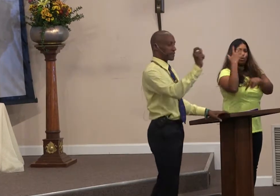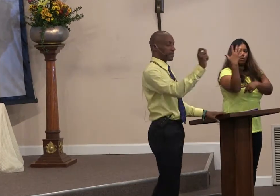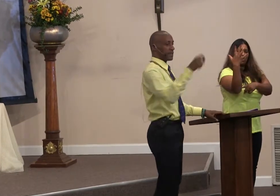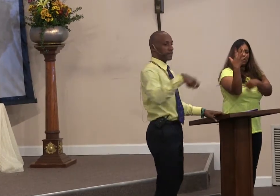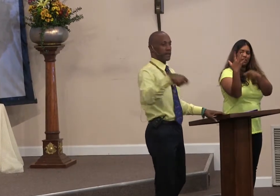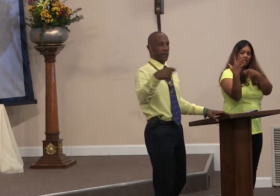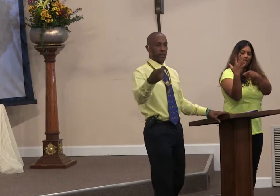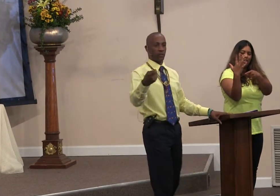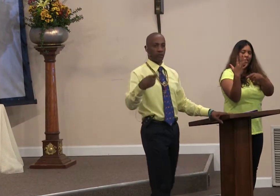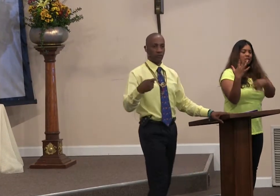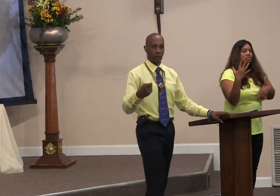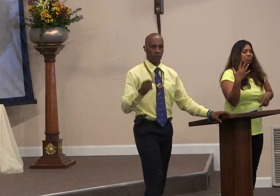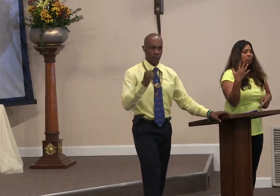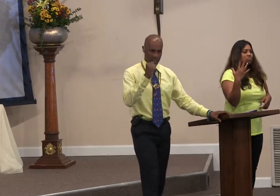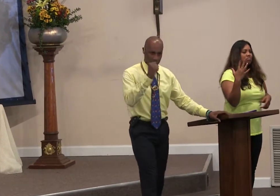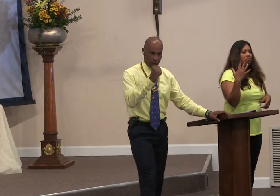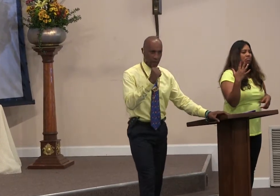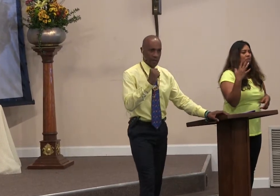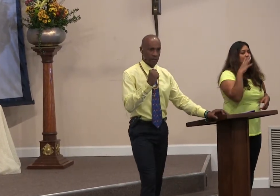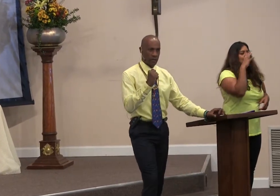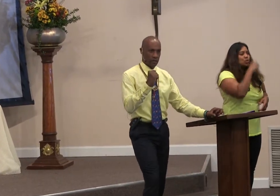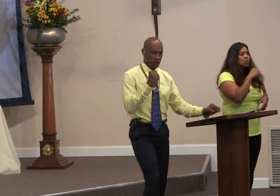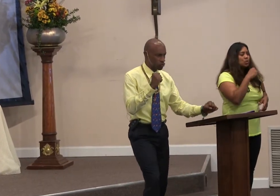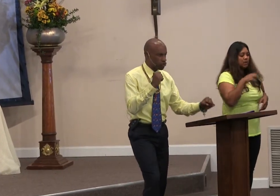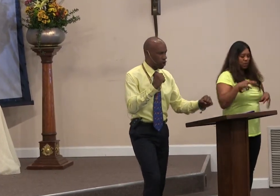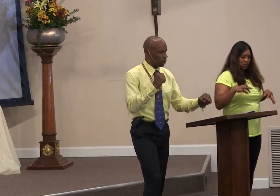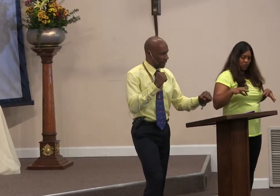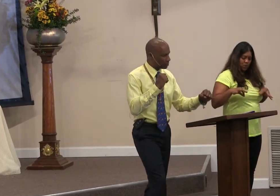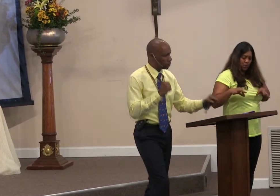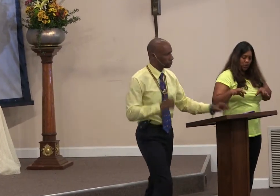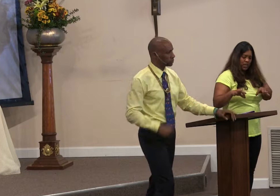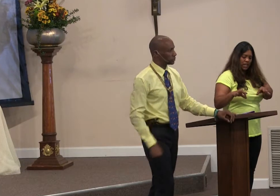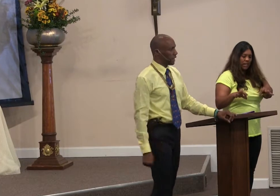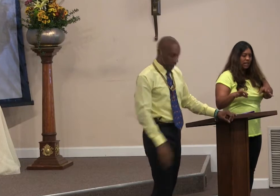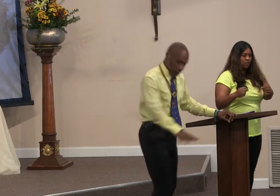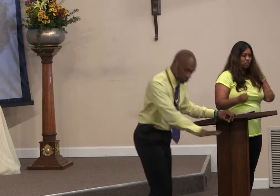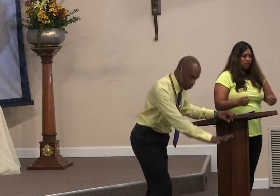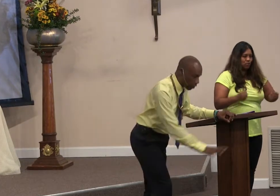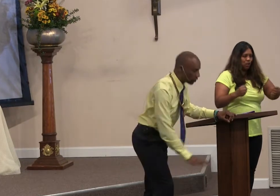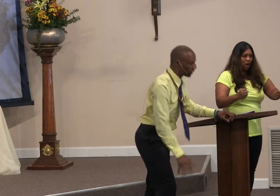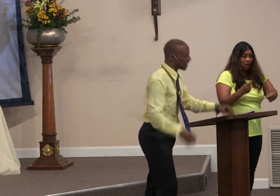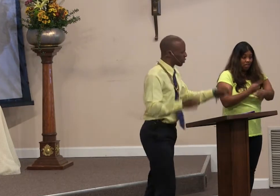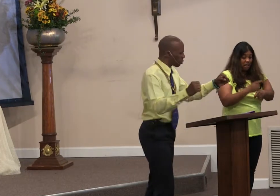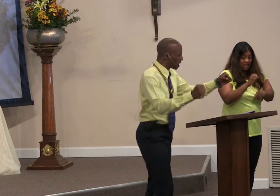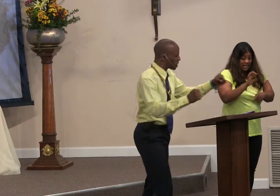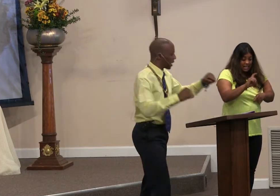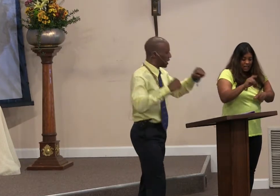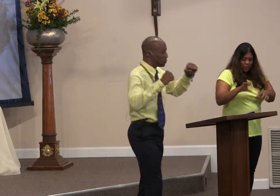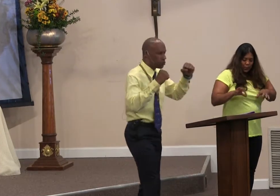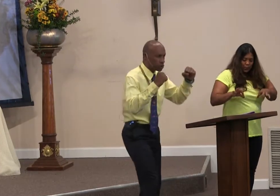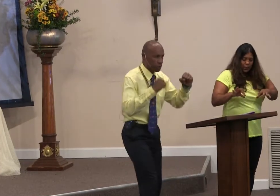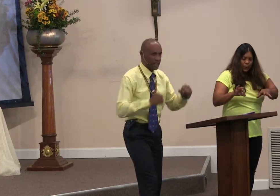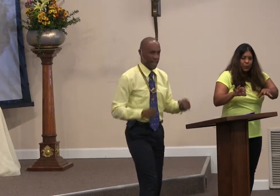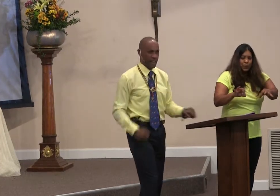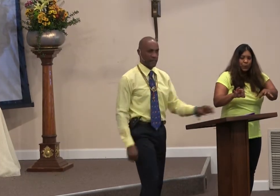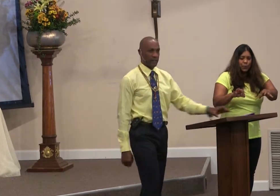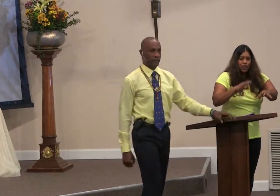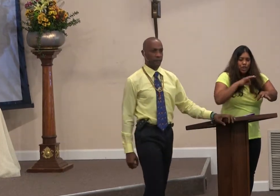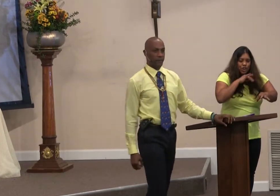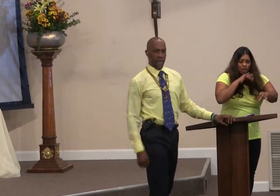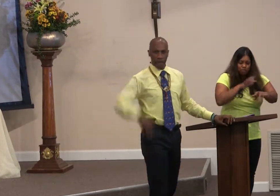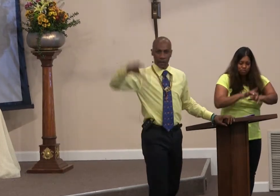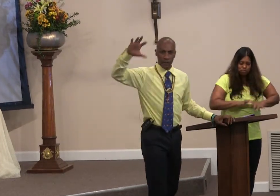Assuming that the seed that it grew from was very strong in. And the soil is rich and nutrient